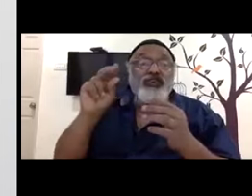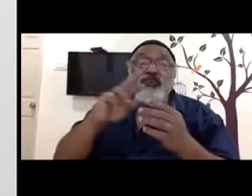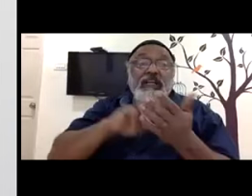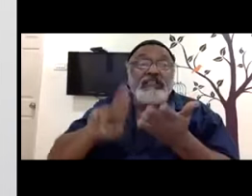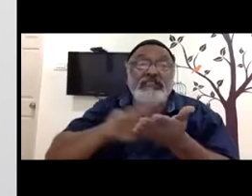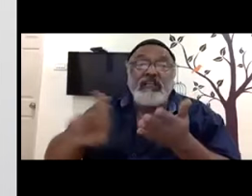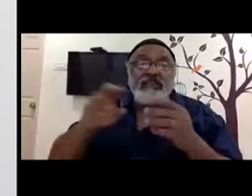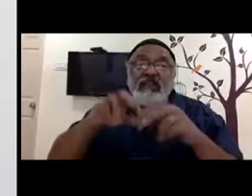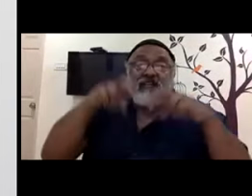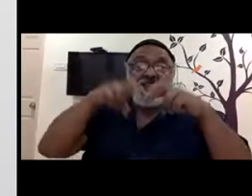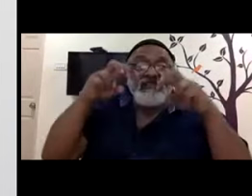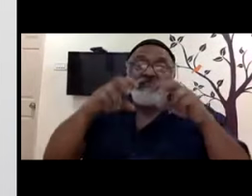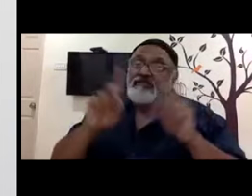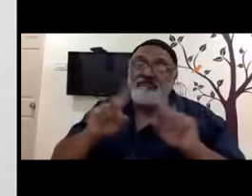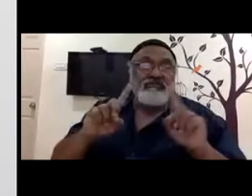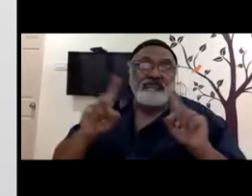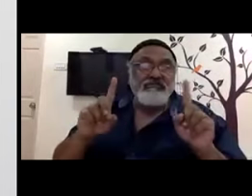walking,